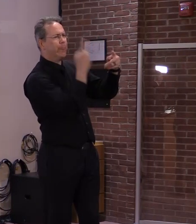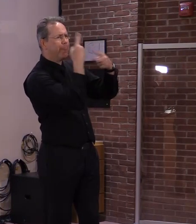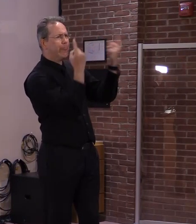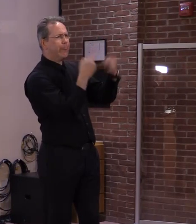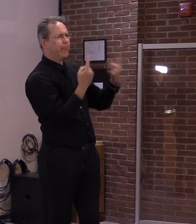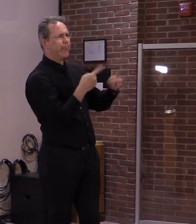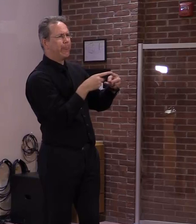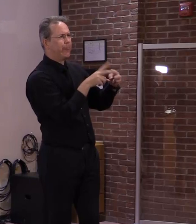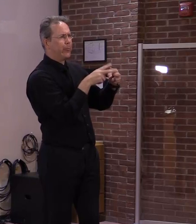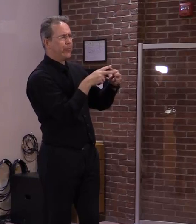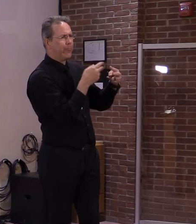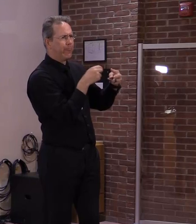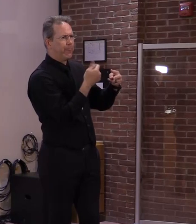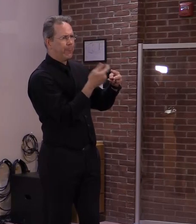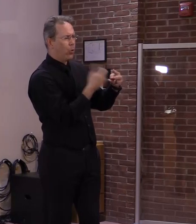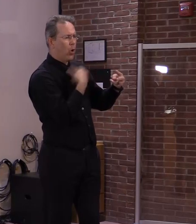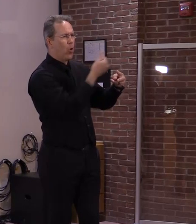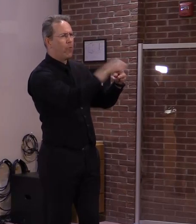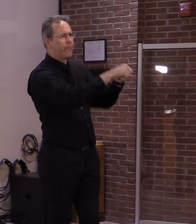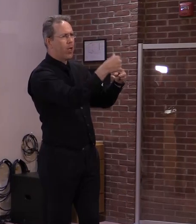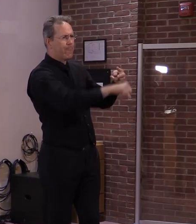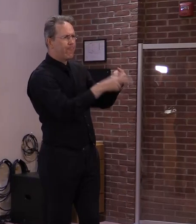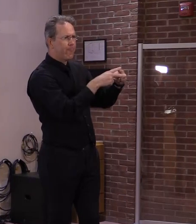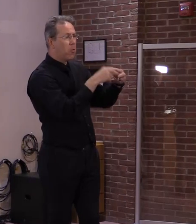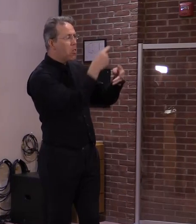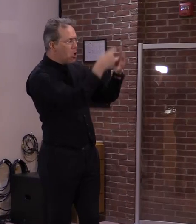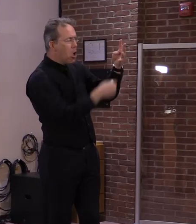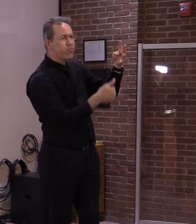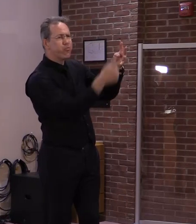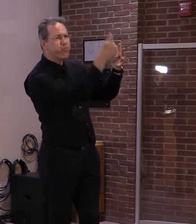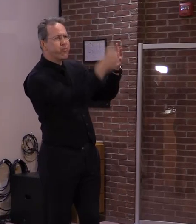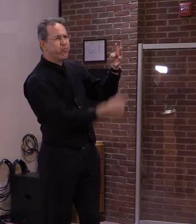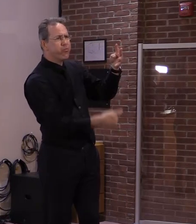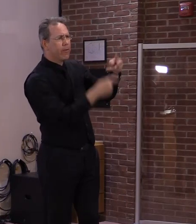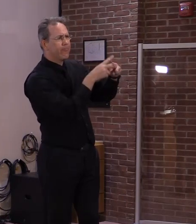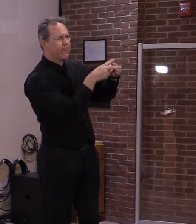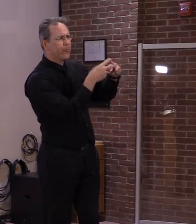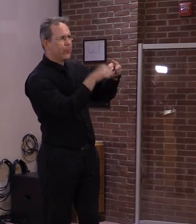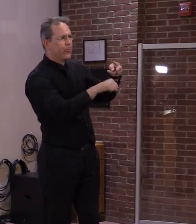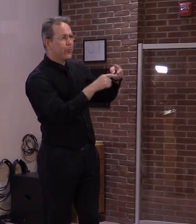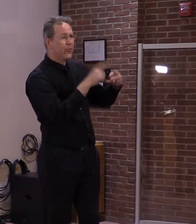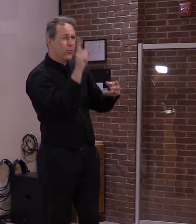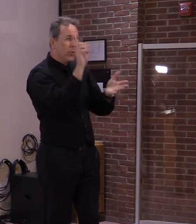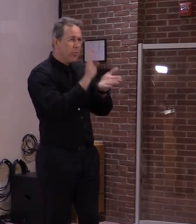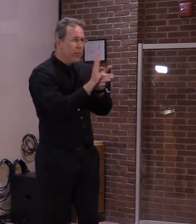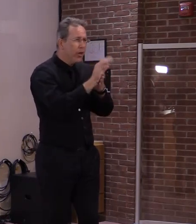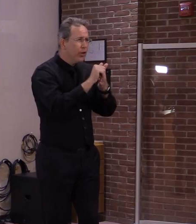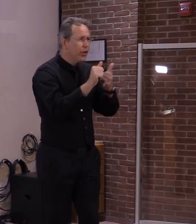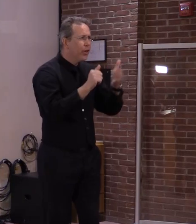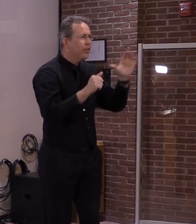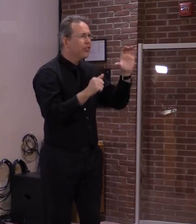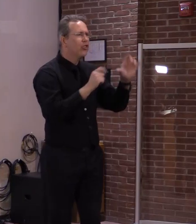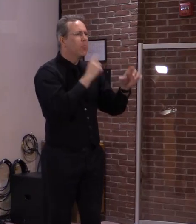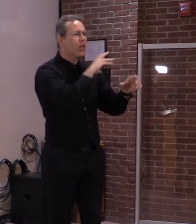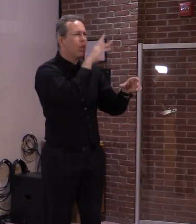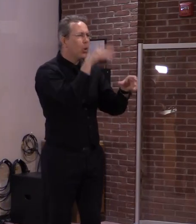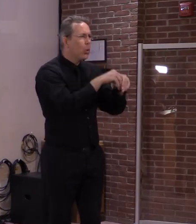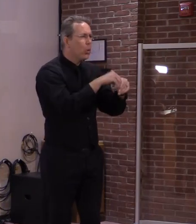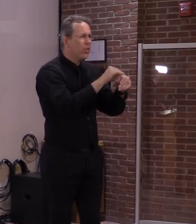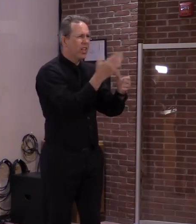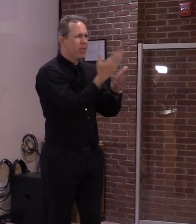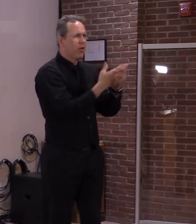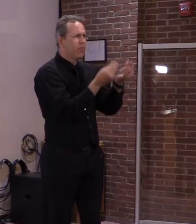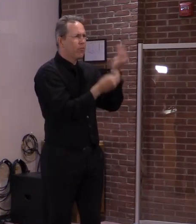But moving forward, I believe there are other paths. We have, when we presented our budget in January, we